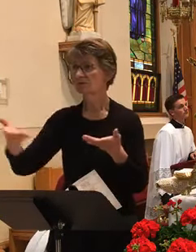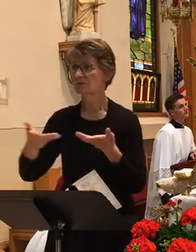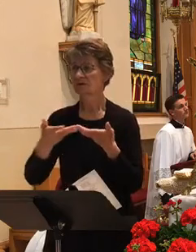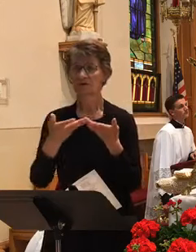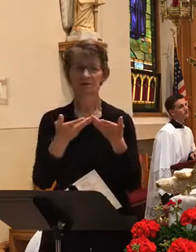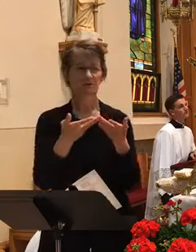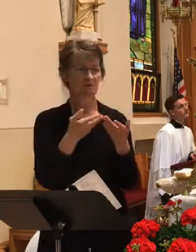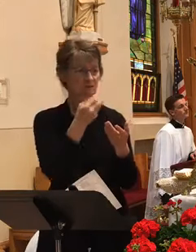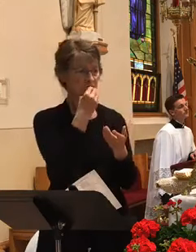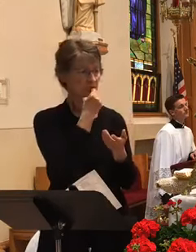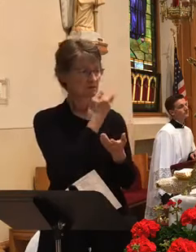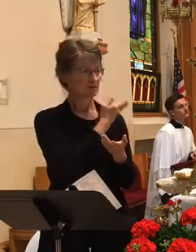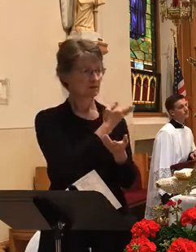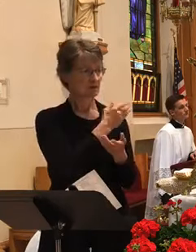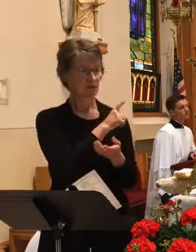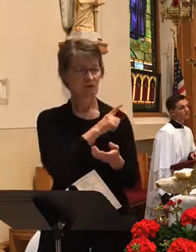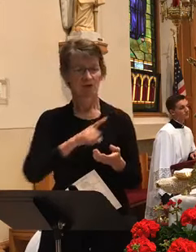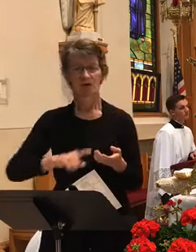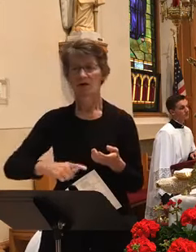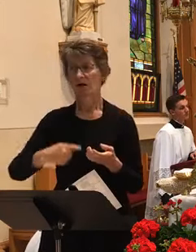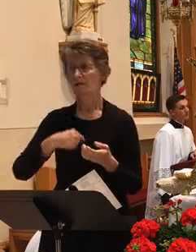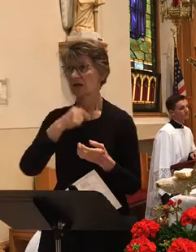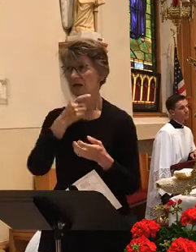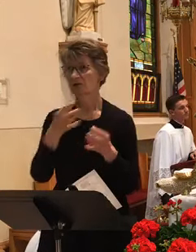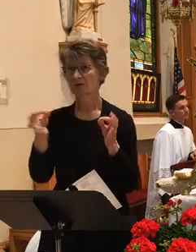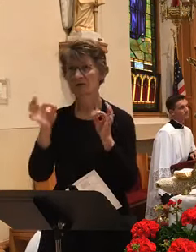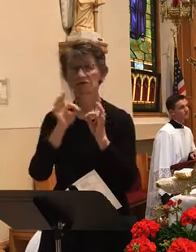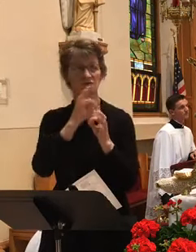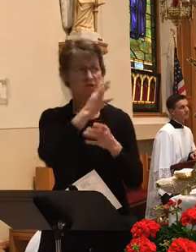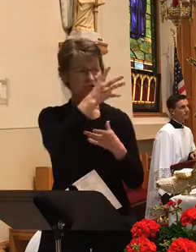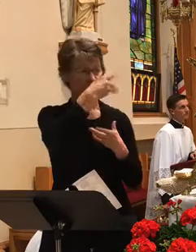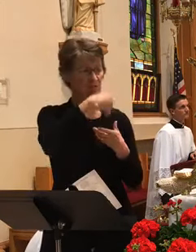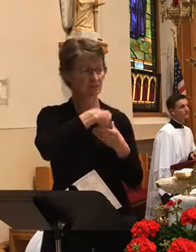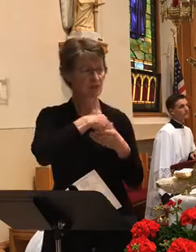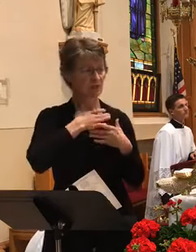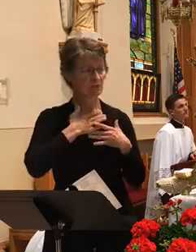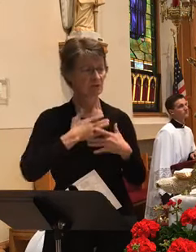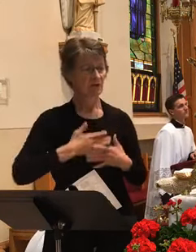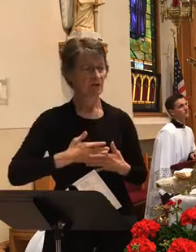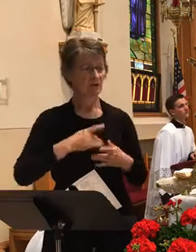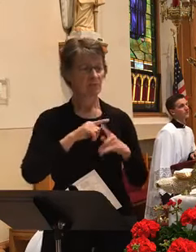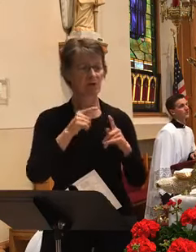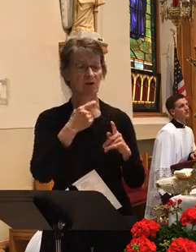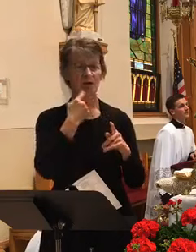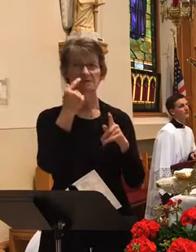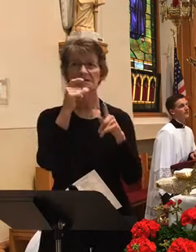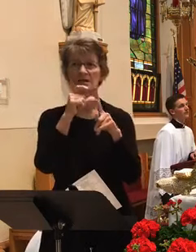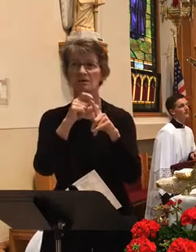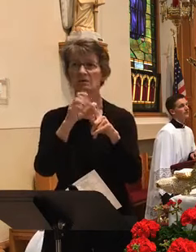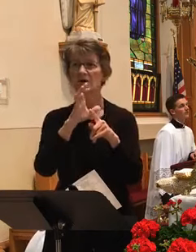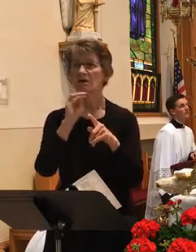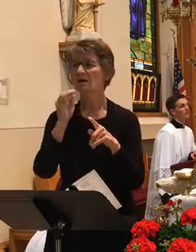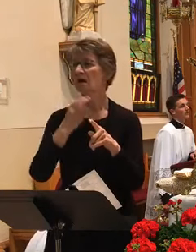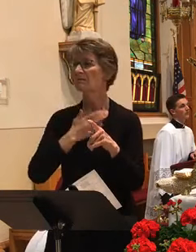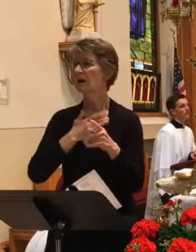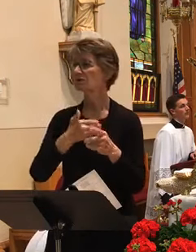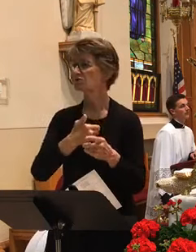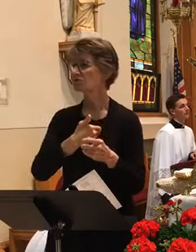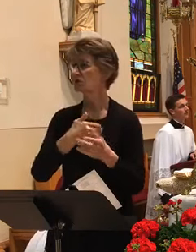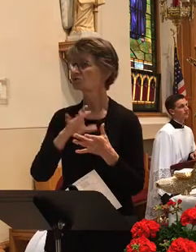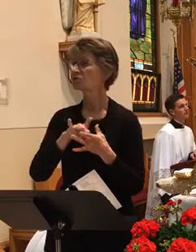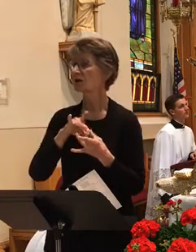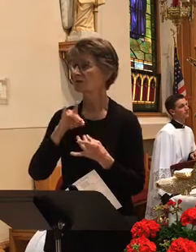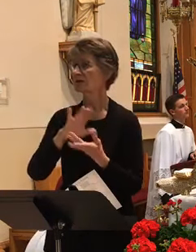the supper of the Lamb. Lord, I am not worthy that you should enter under my roof, but only say the word and